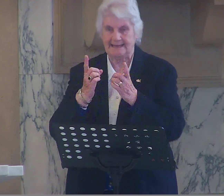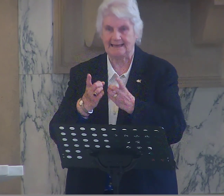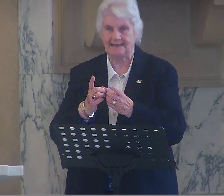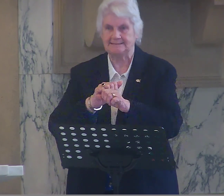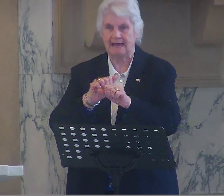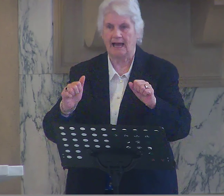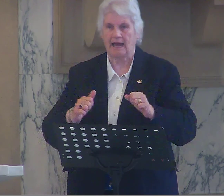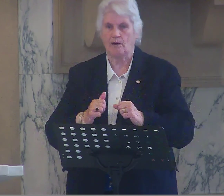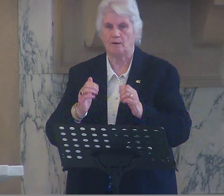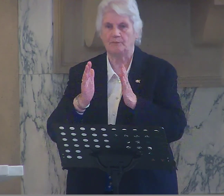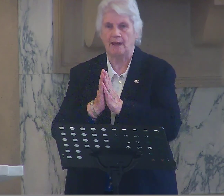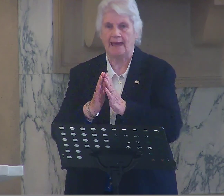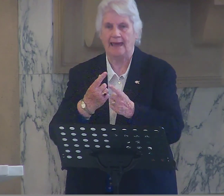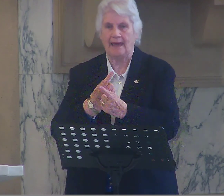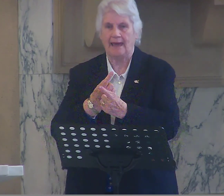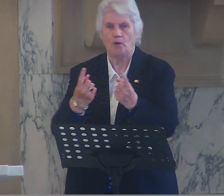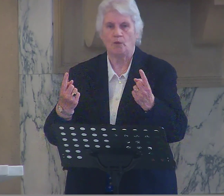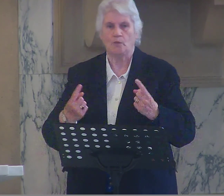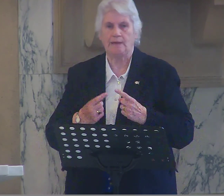This is our prayer.